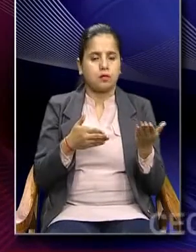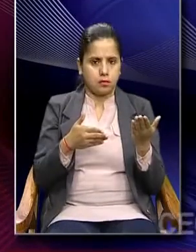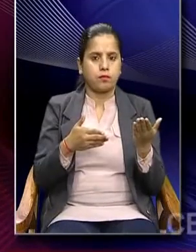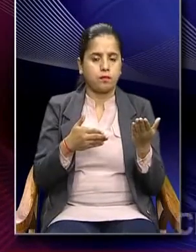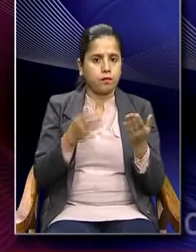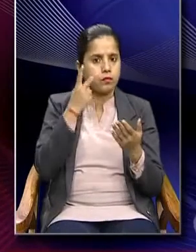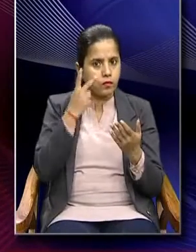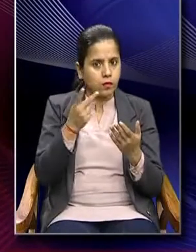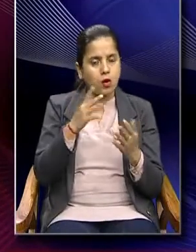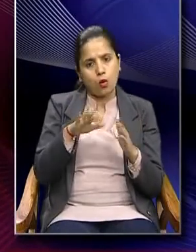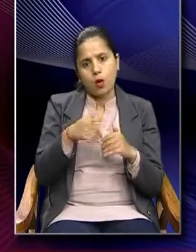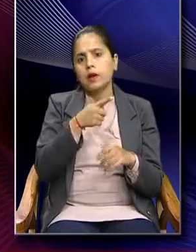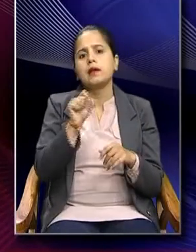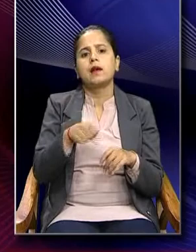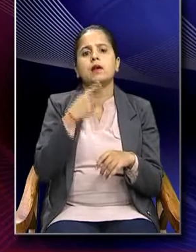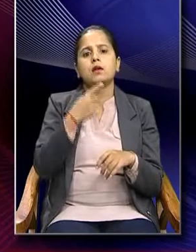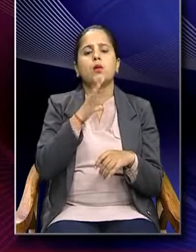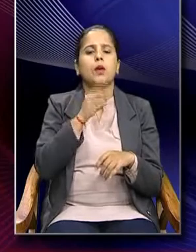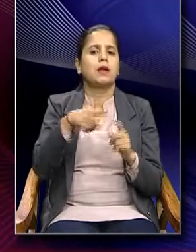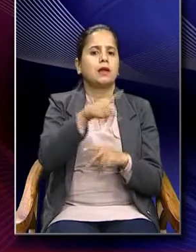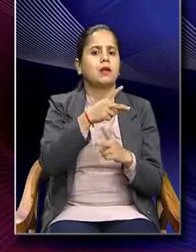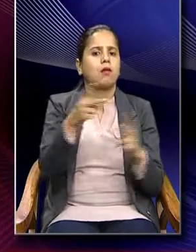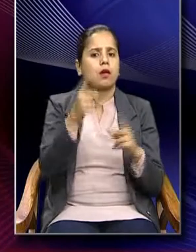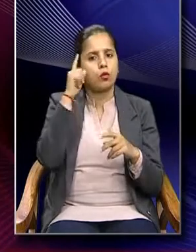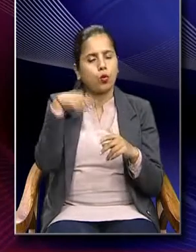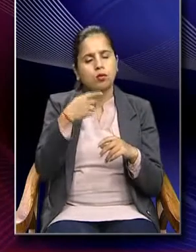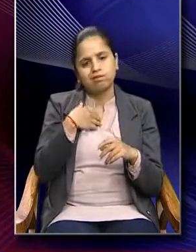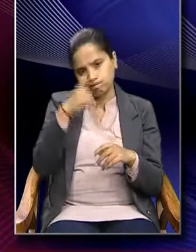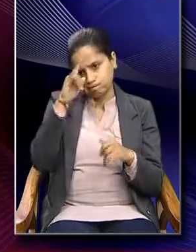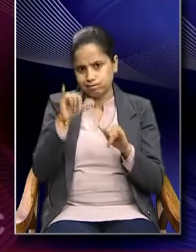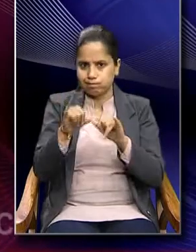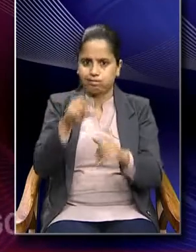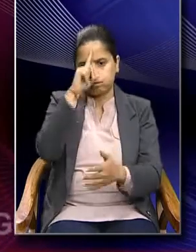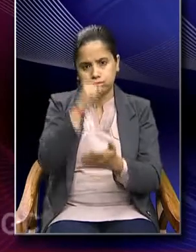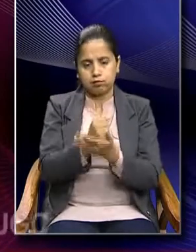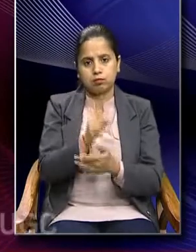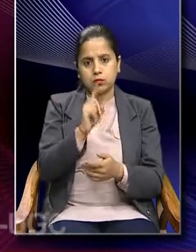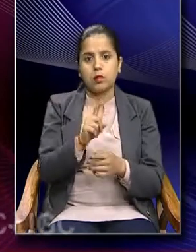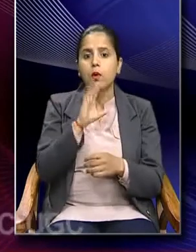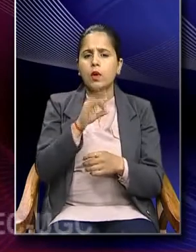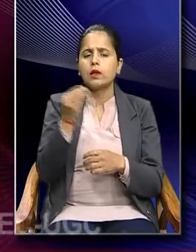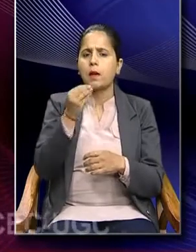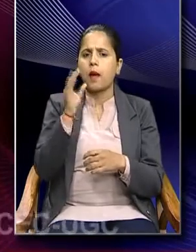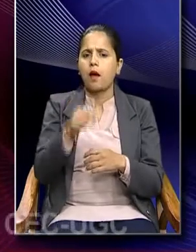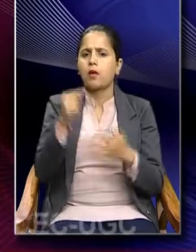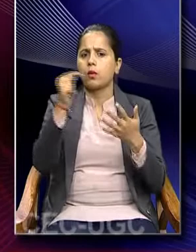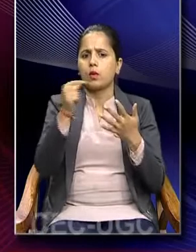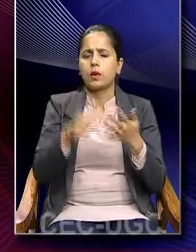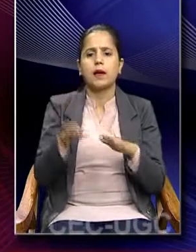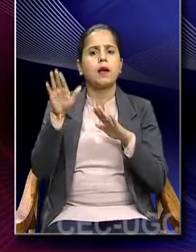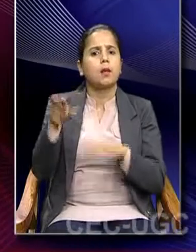or they can even be called as satellites. Now there are certain key propositions of dependency